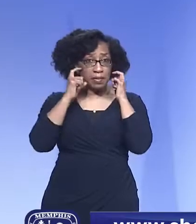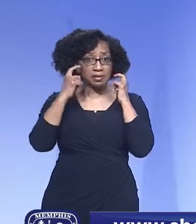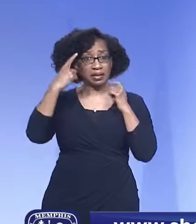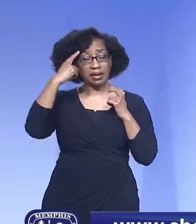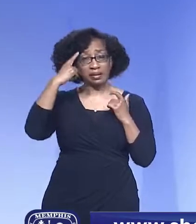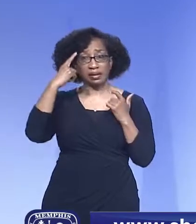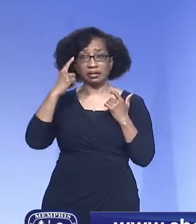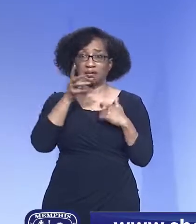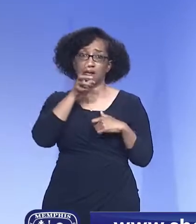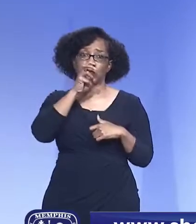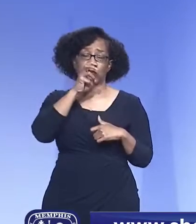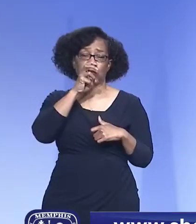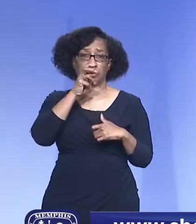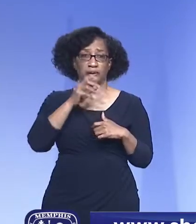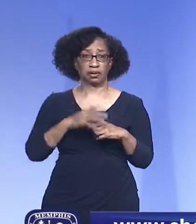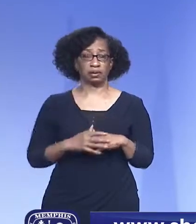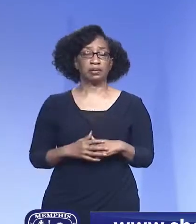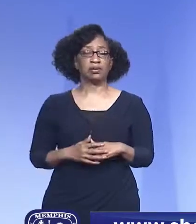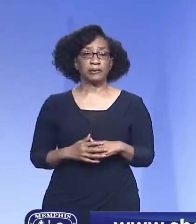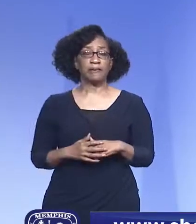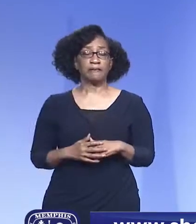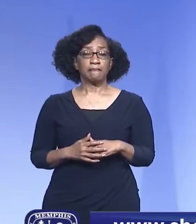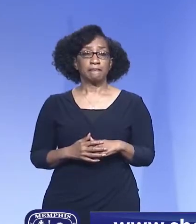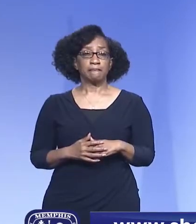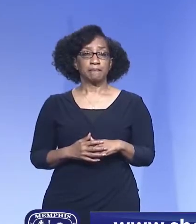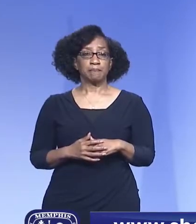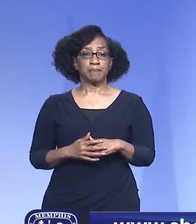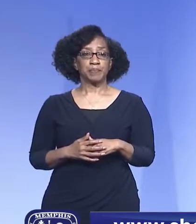an overreach or severe, or et cetera.